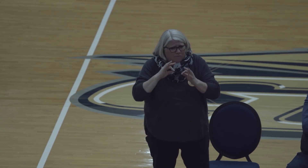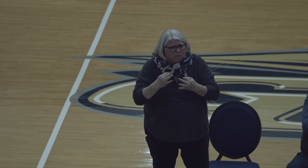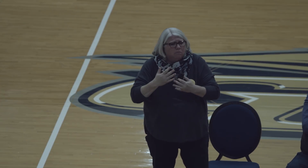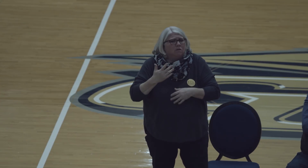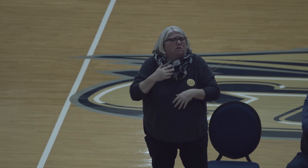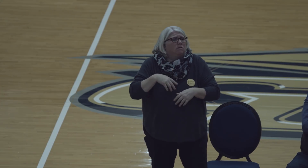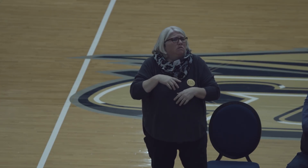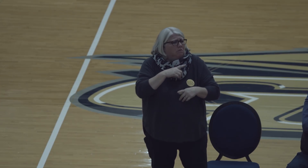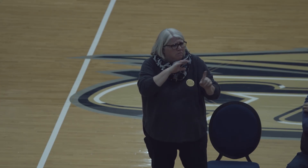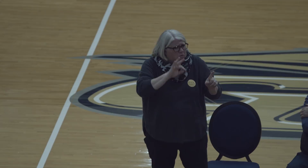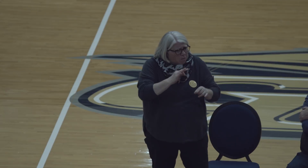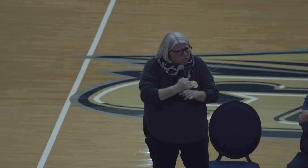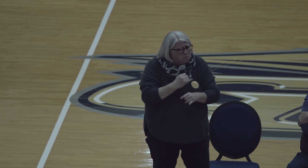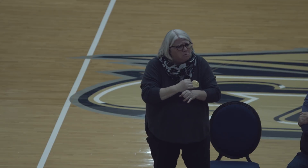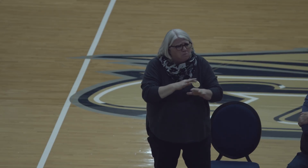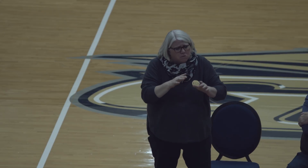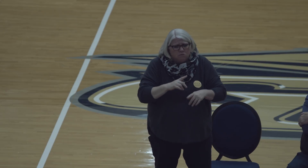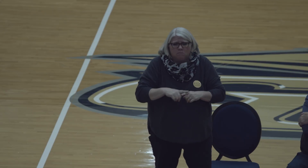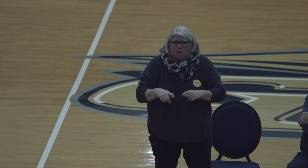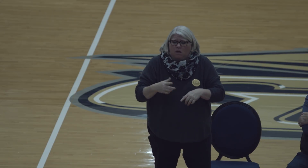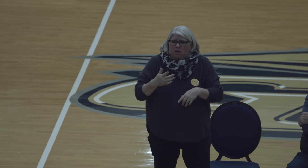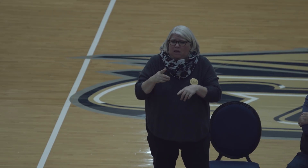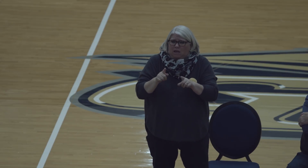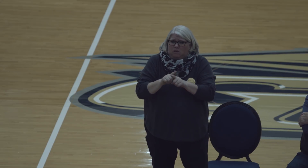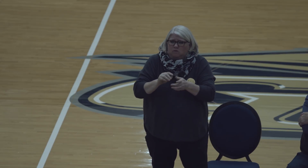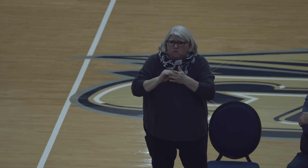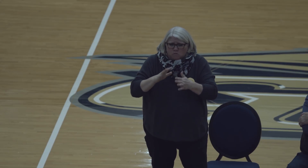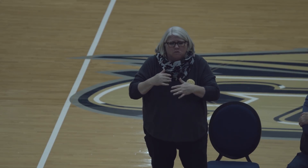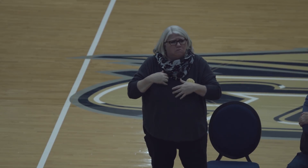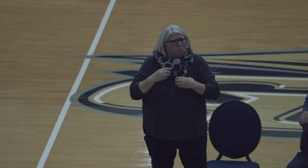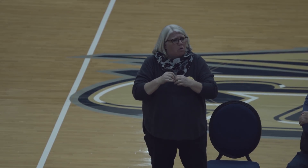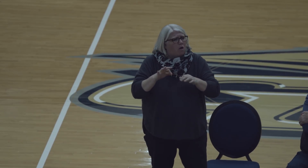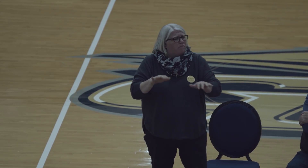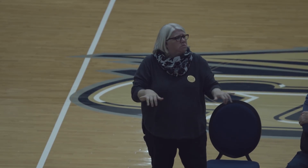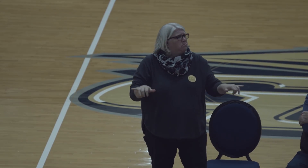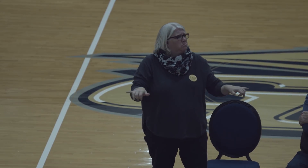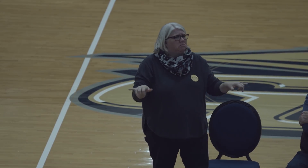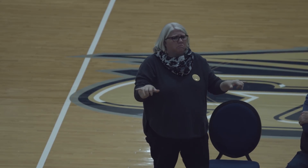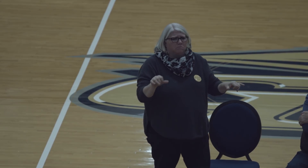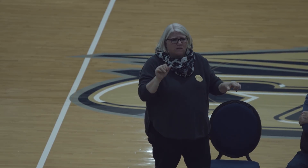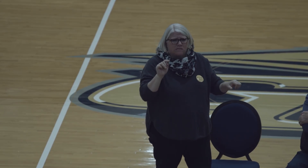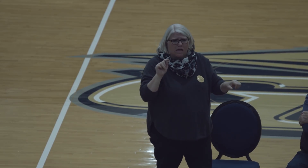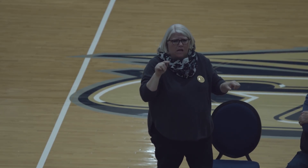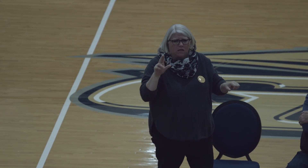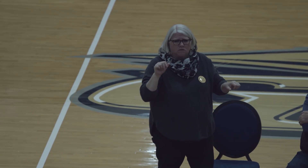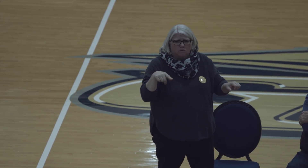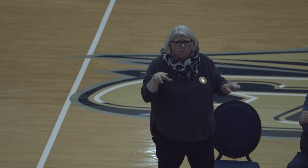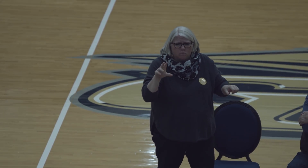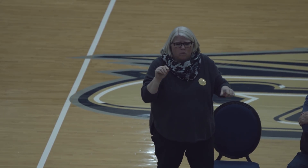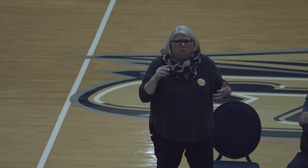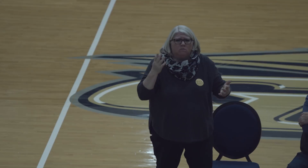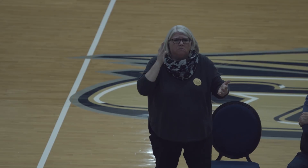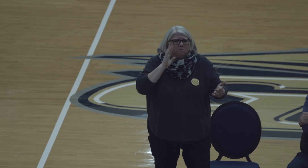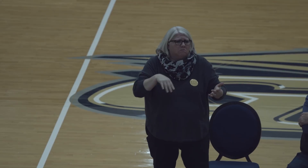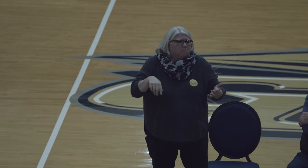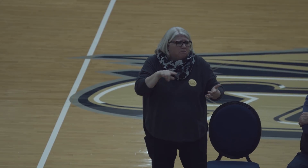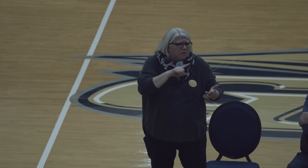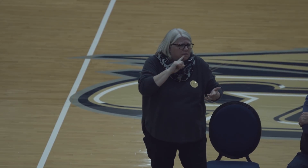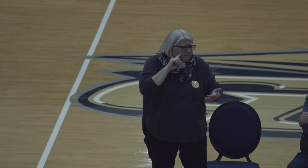know that having grown up in a hearing family and gone to the Fremont School for the Deaf, here as a student, I was used to the status